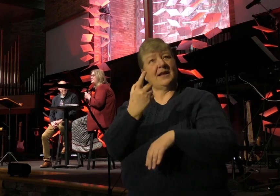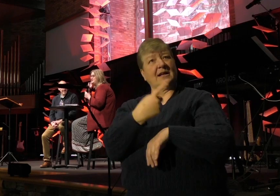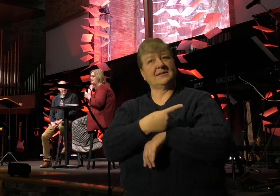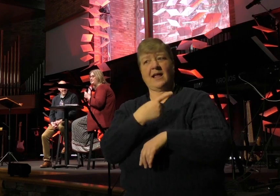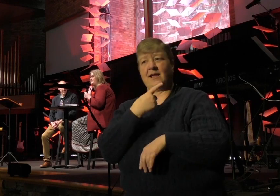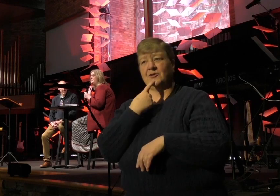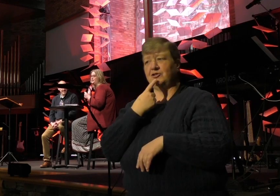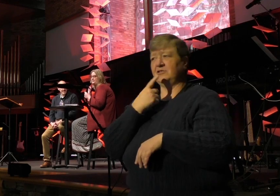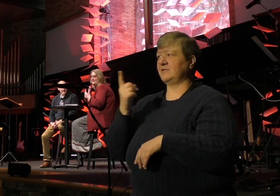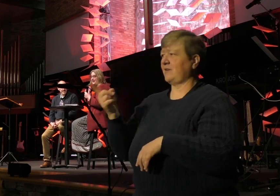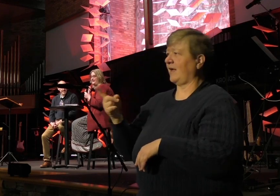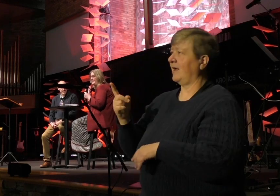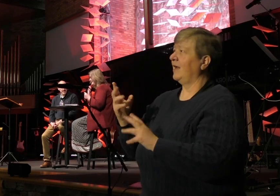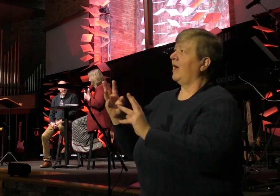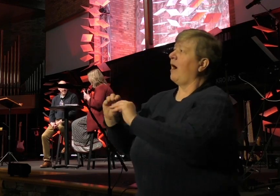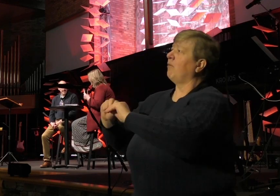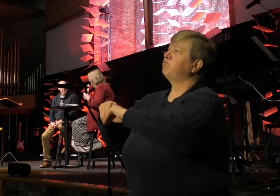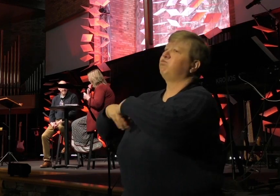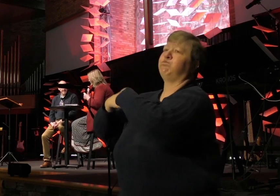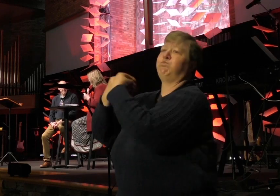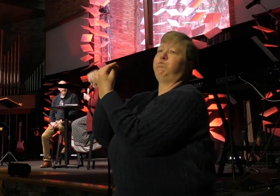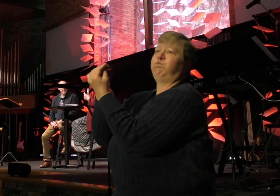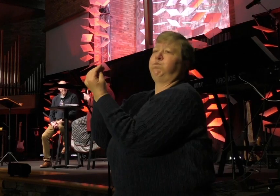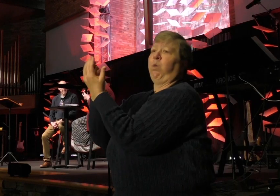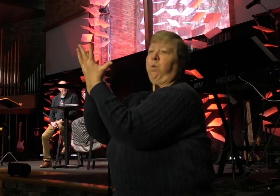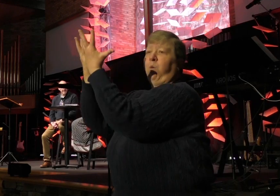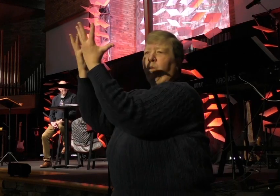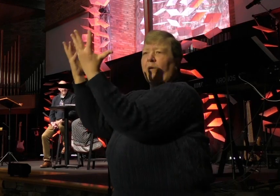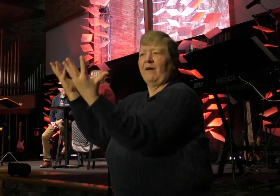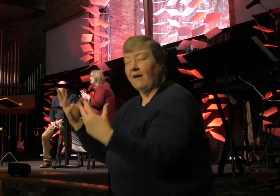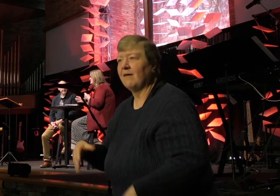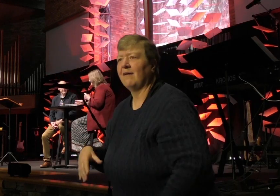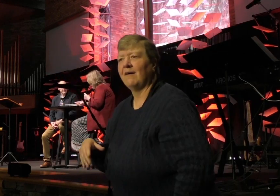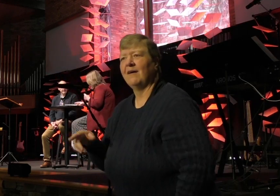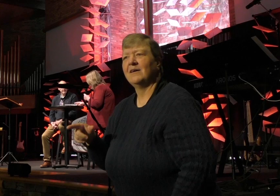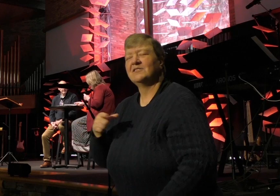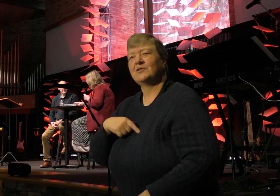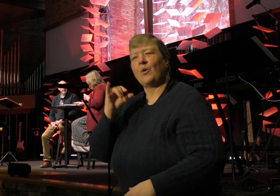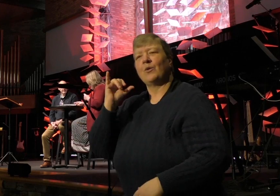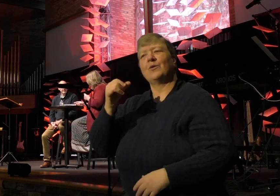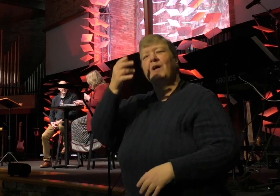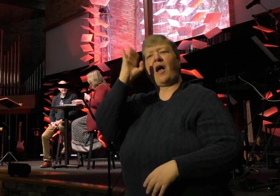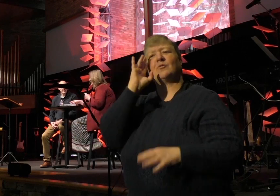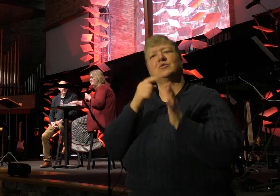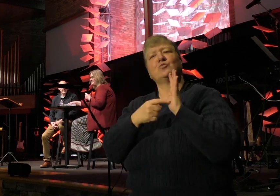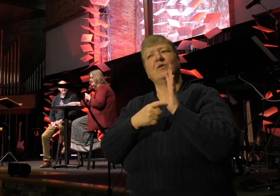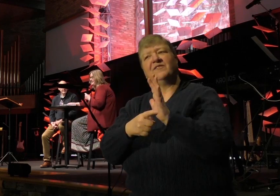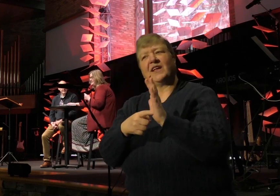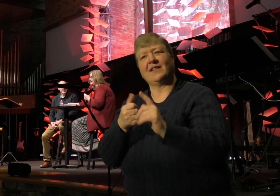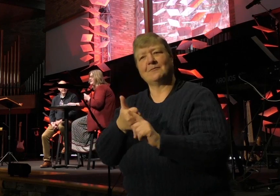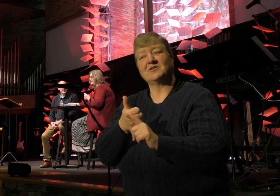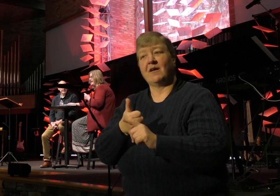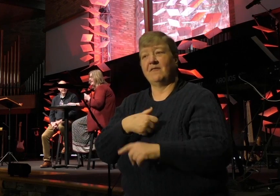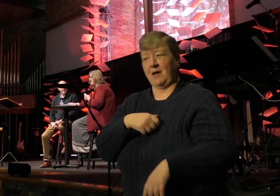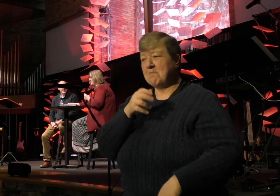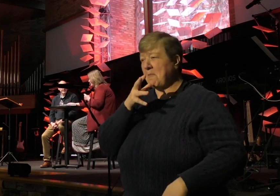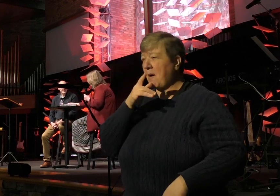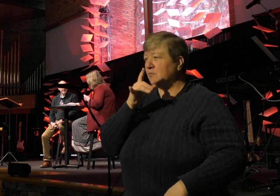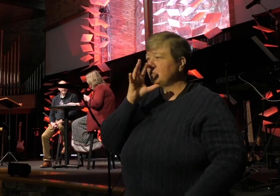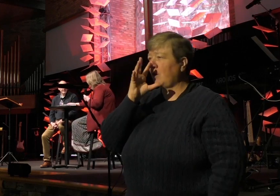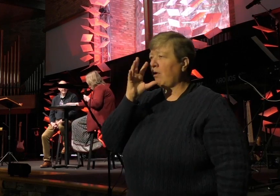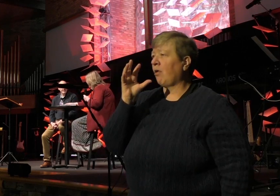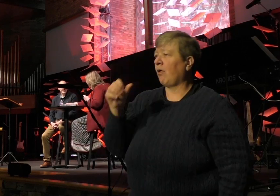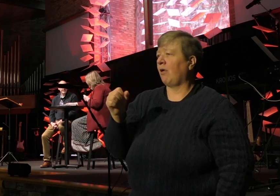that it had burst into full bloom that night, before. And so God really was revealing himself, and she was really captivated by